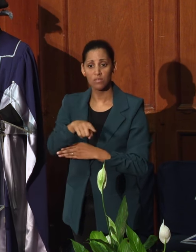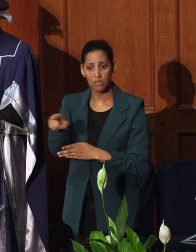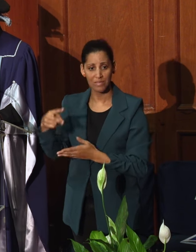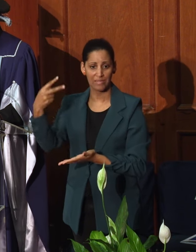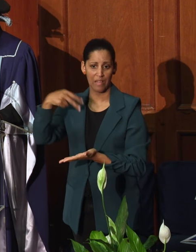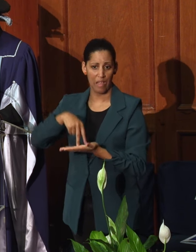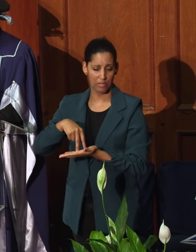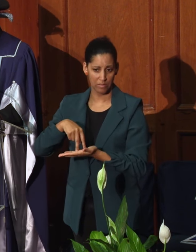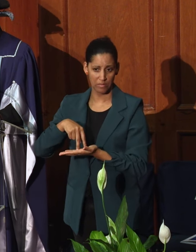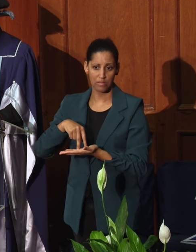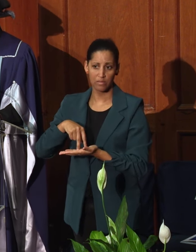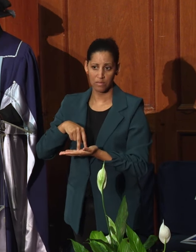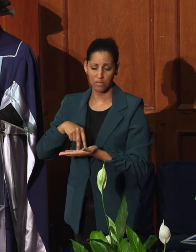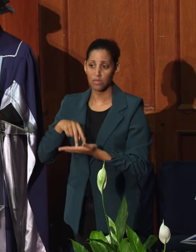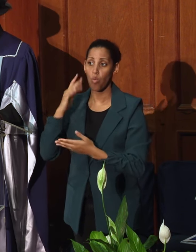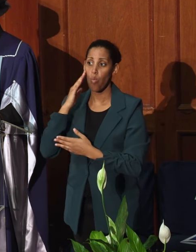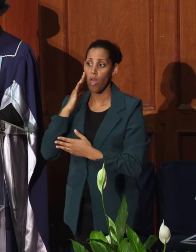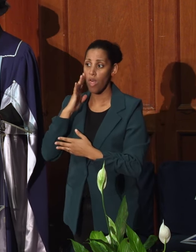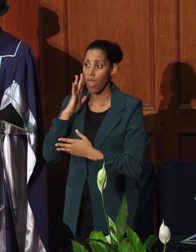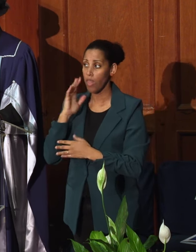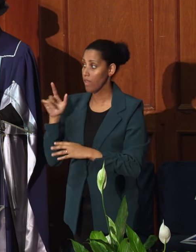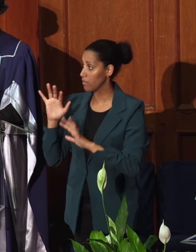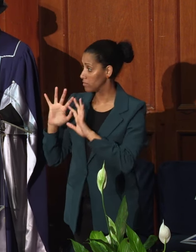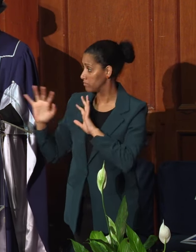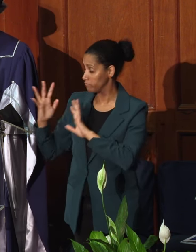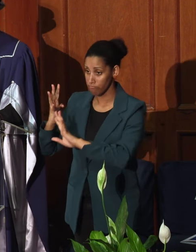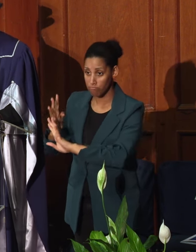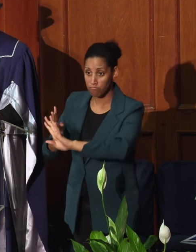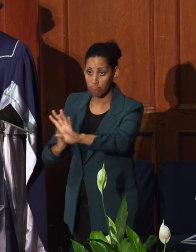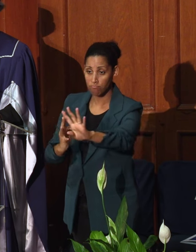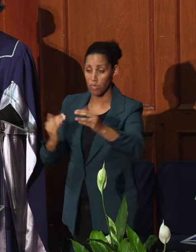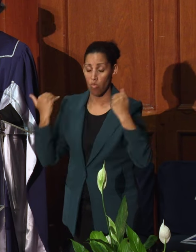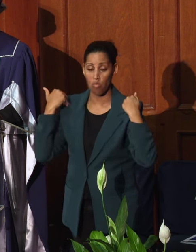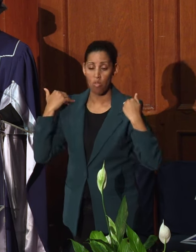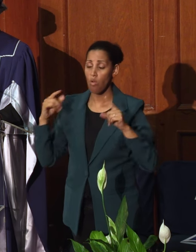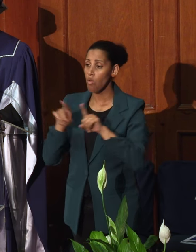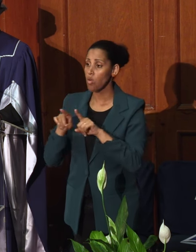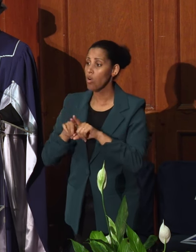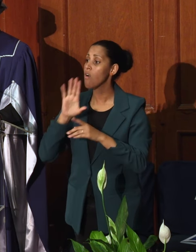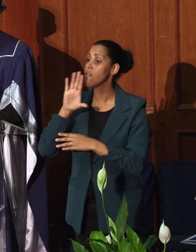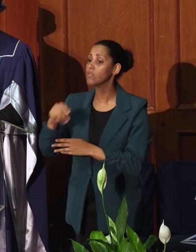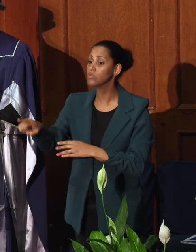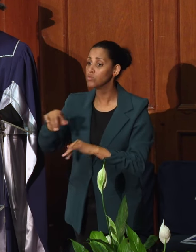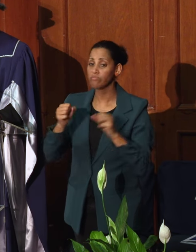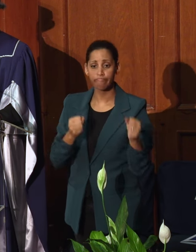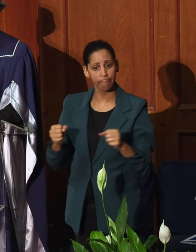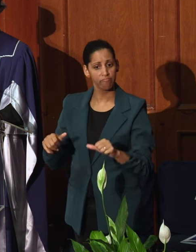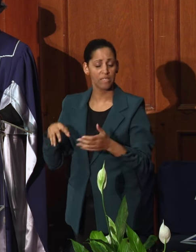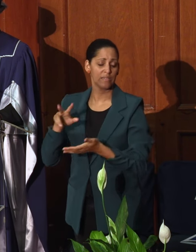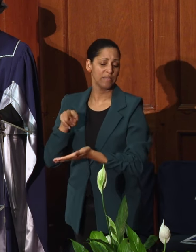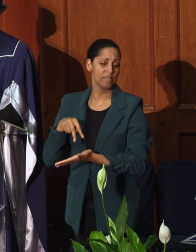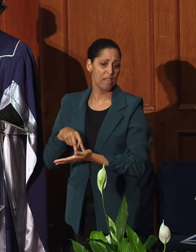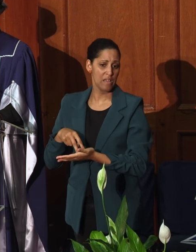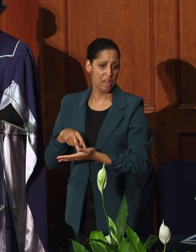stand as the procession leaves the hall. You're requested to remain standing until the procession has